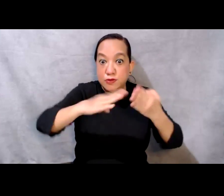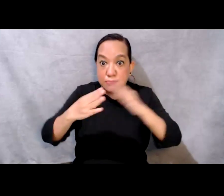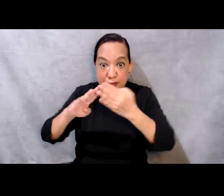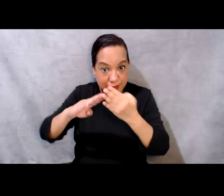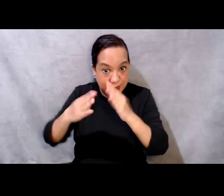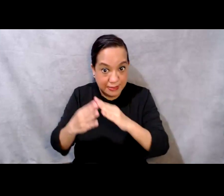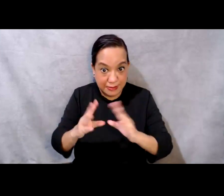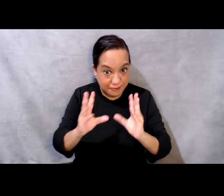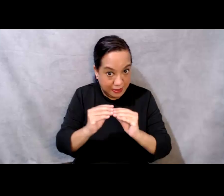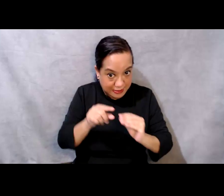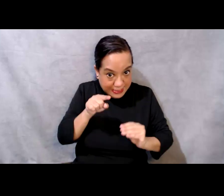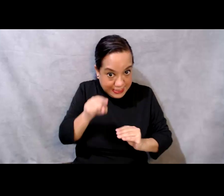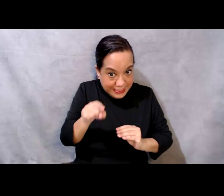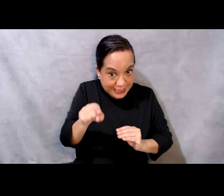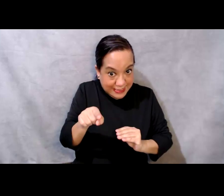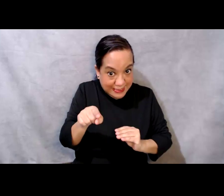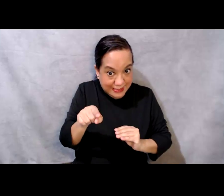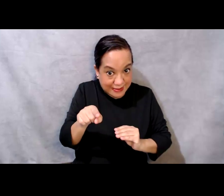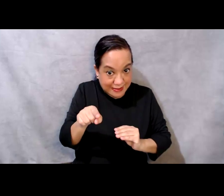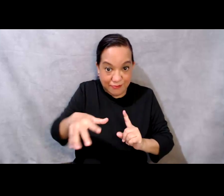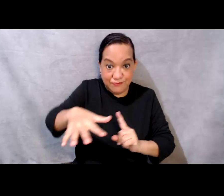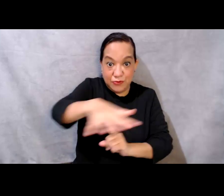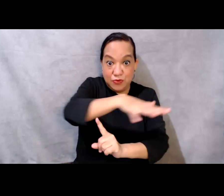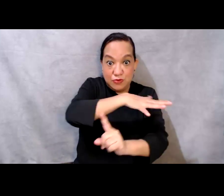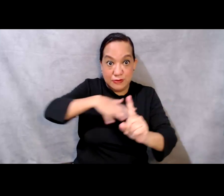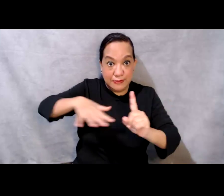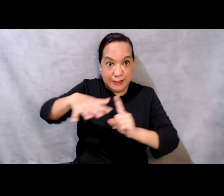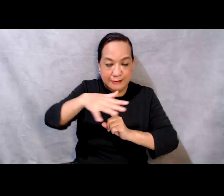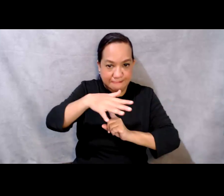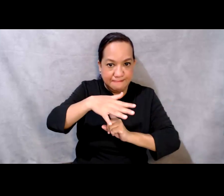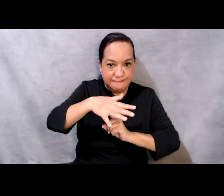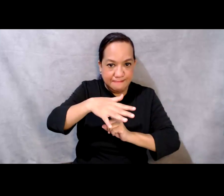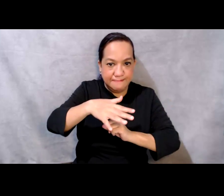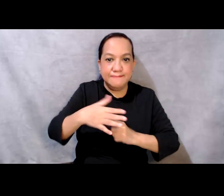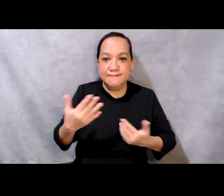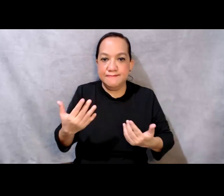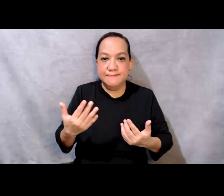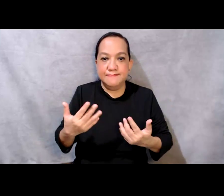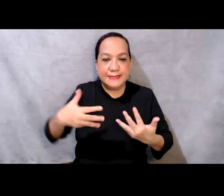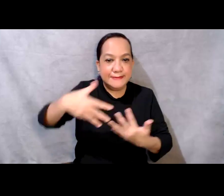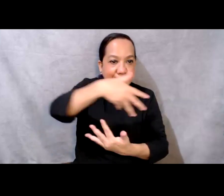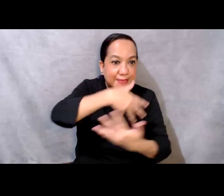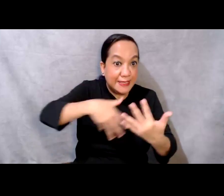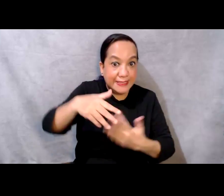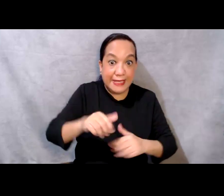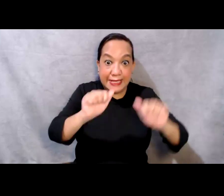environmental and social impact assessment had fallen short quite heavily because it had made the assumption, because it was a